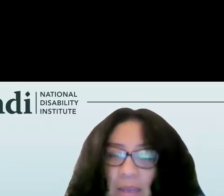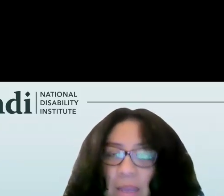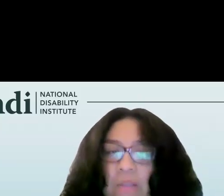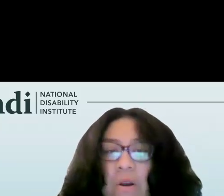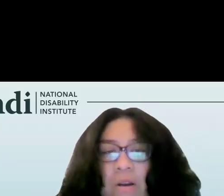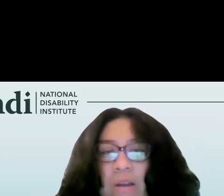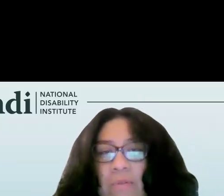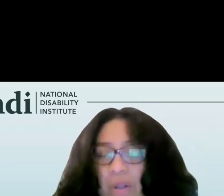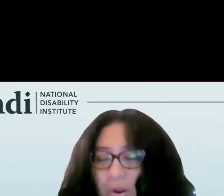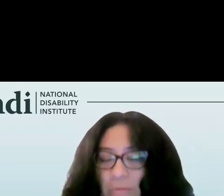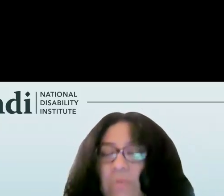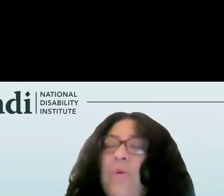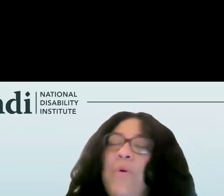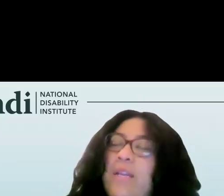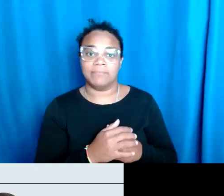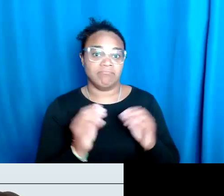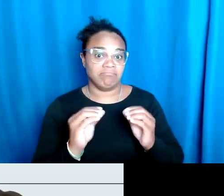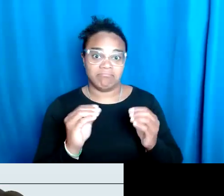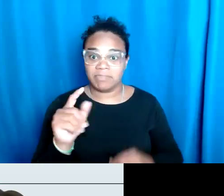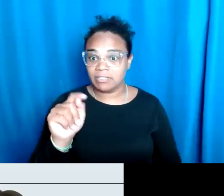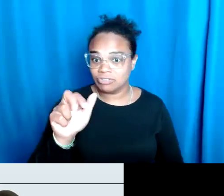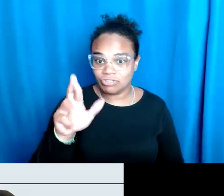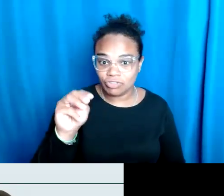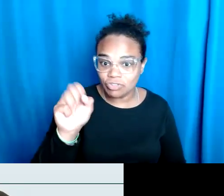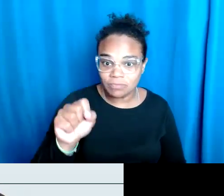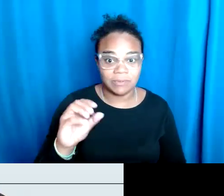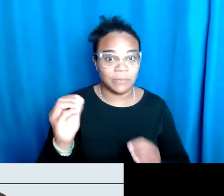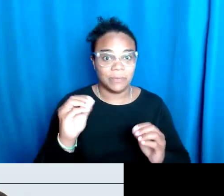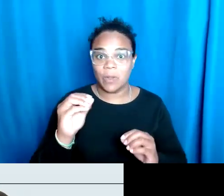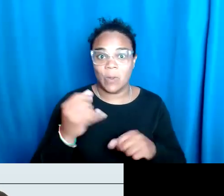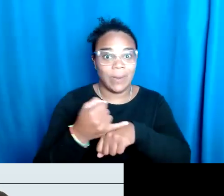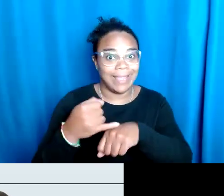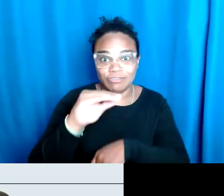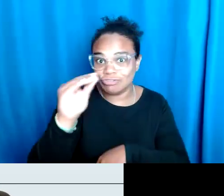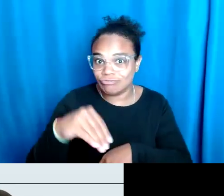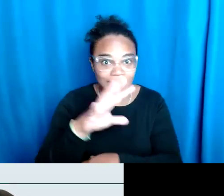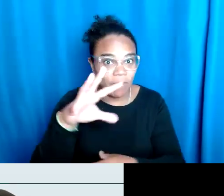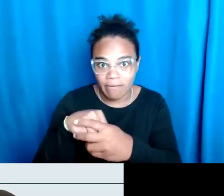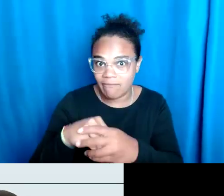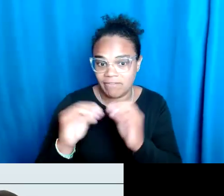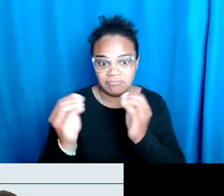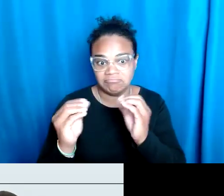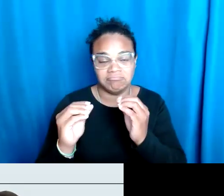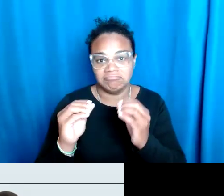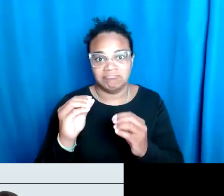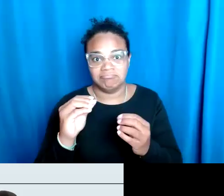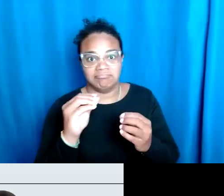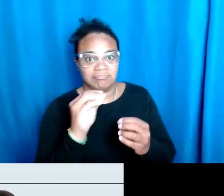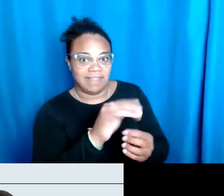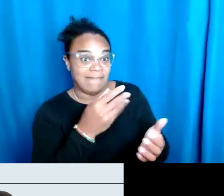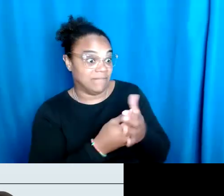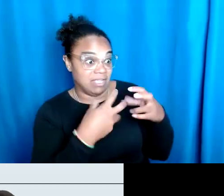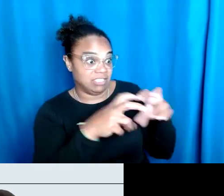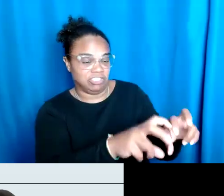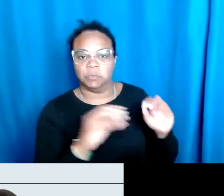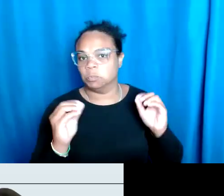back. There are no terms or interest rates tied into these type of funds. So